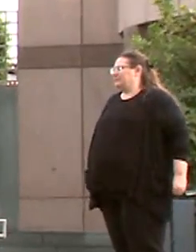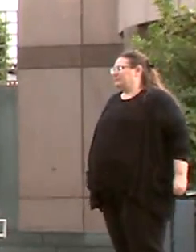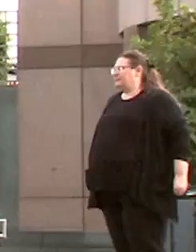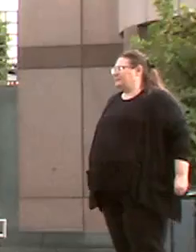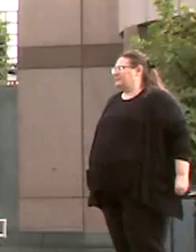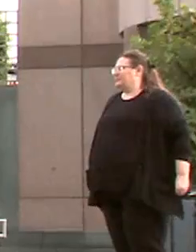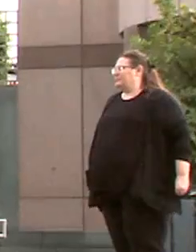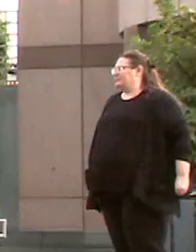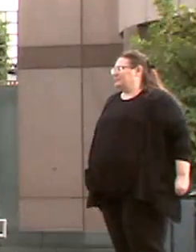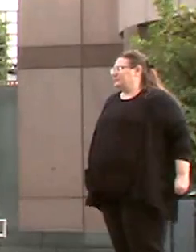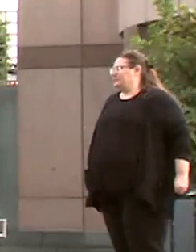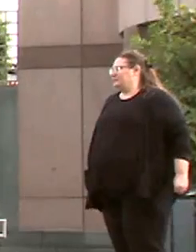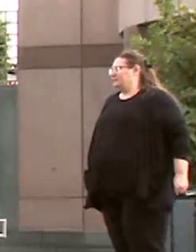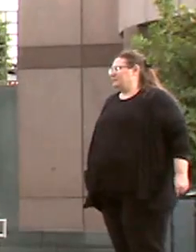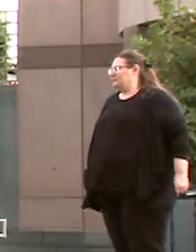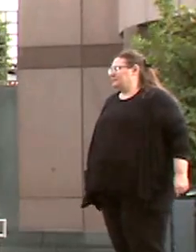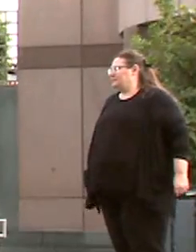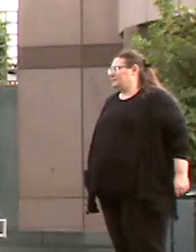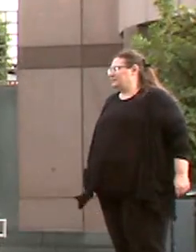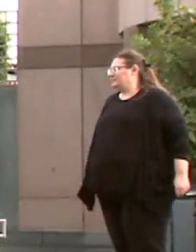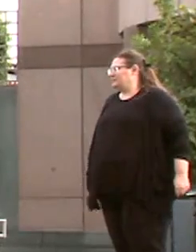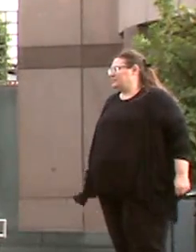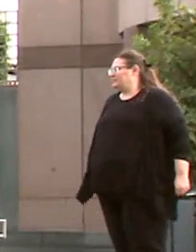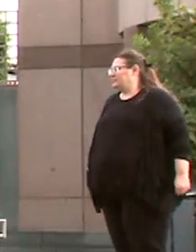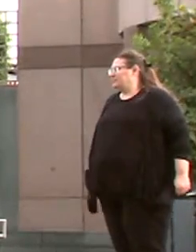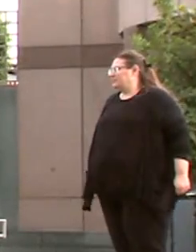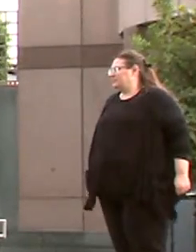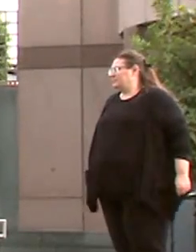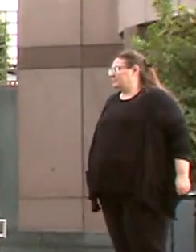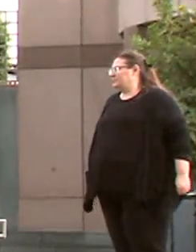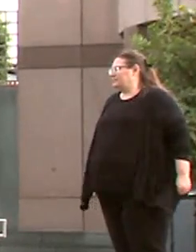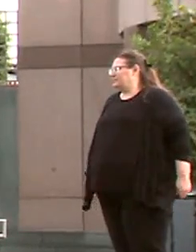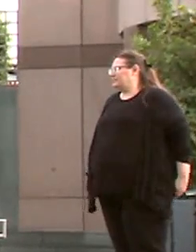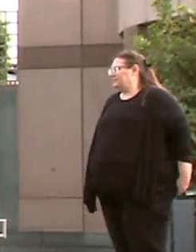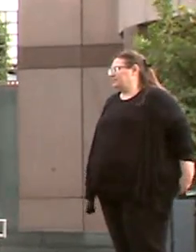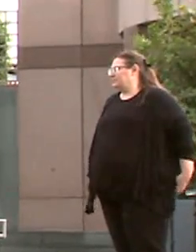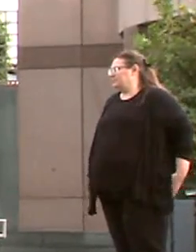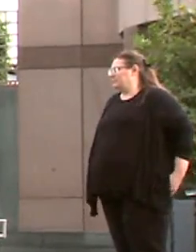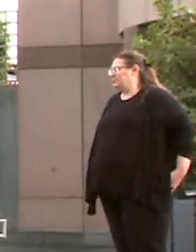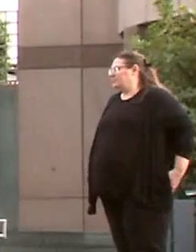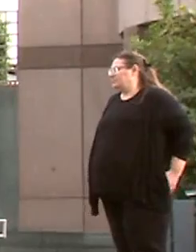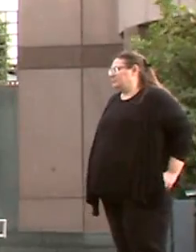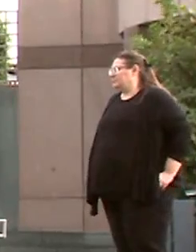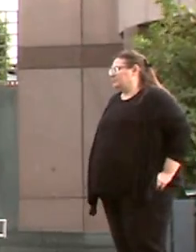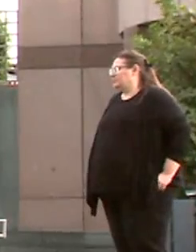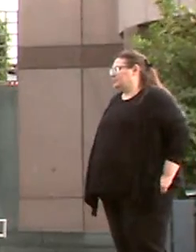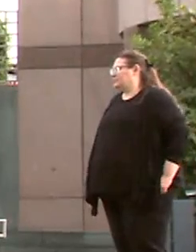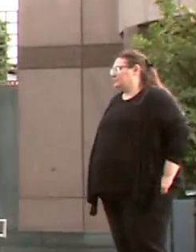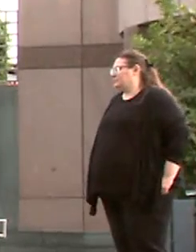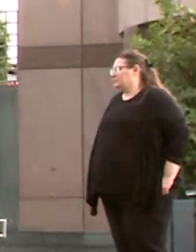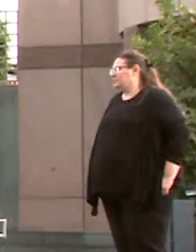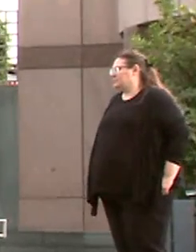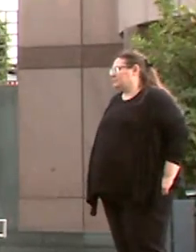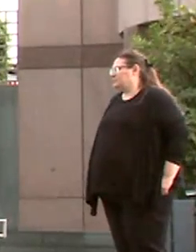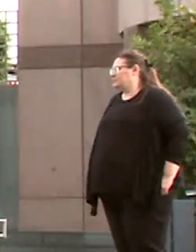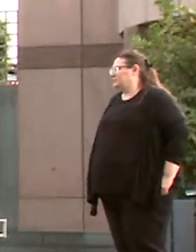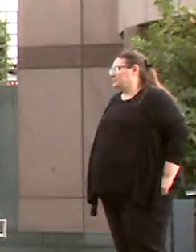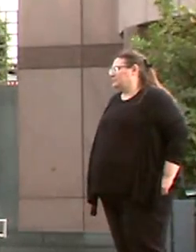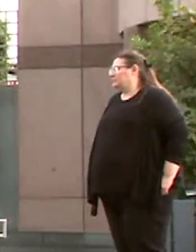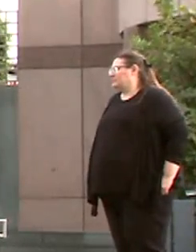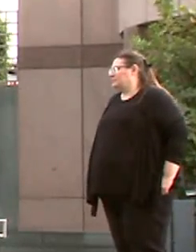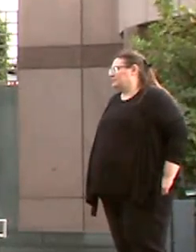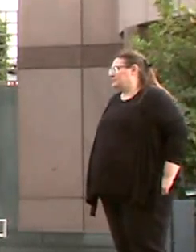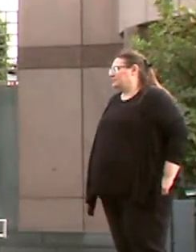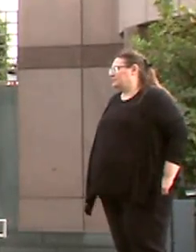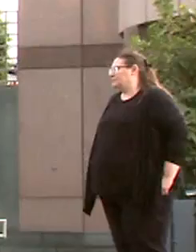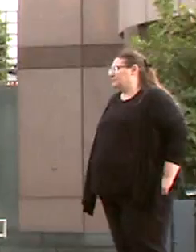less valuable, or makes their team members less valuable. I think our culture has a lot to do with defining what disability is. And I